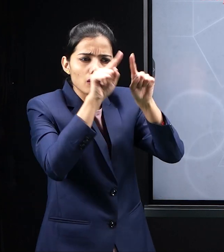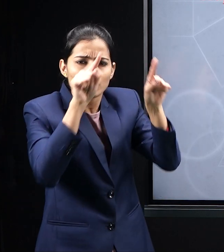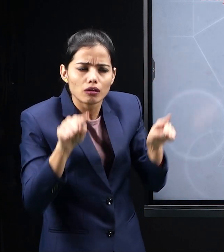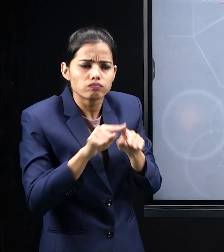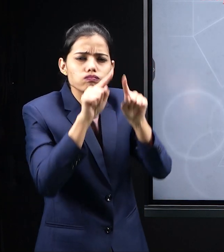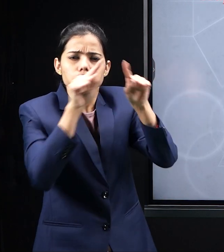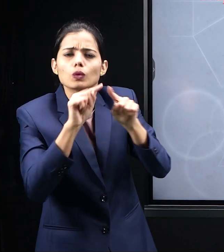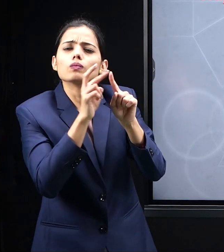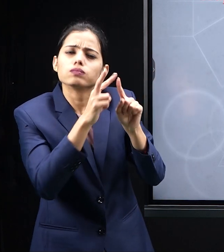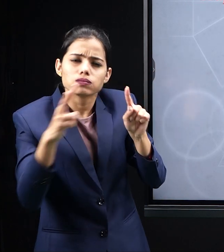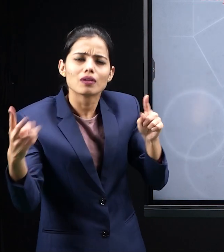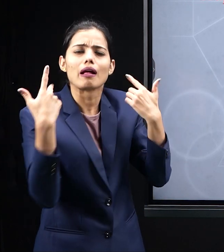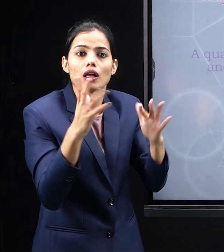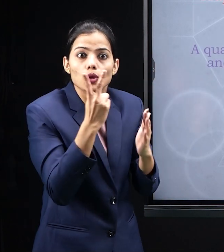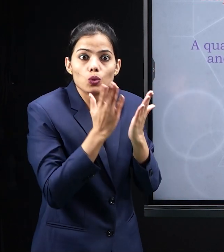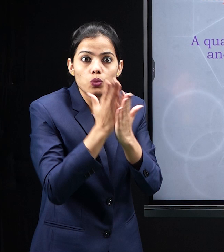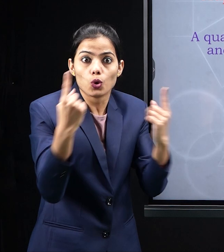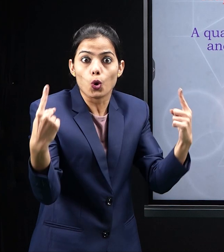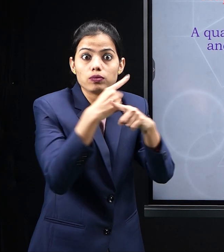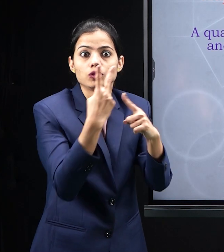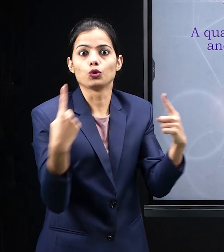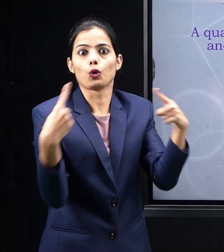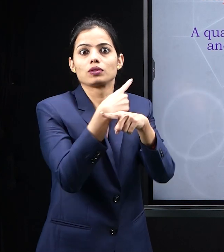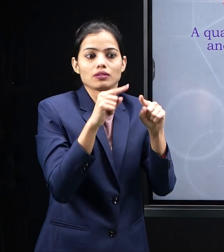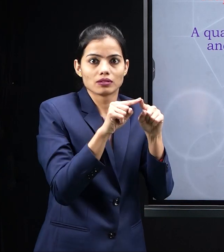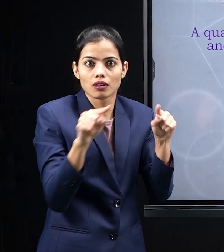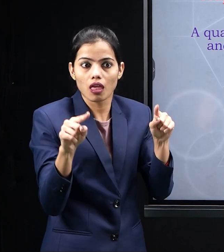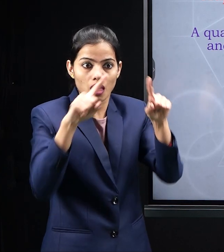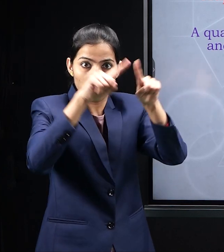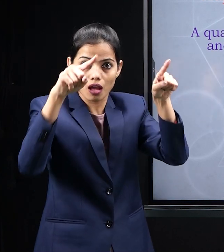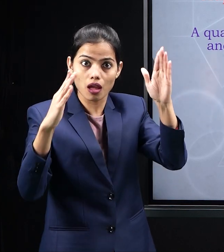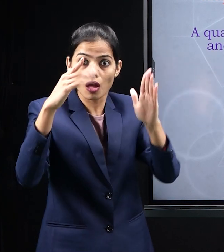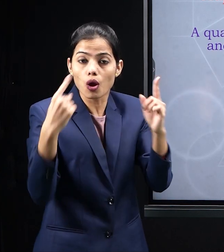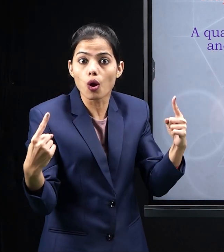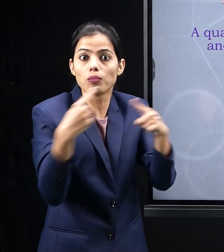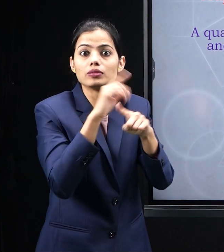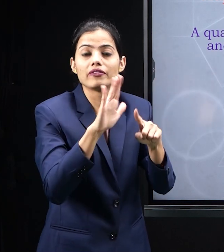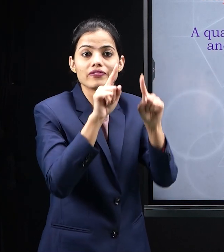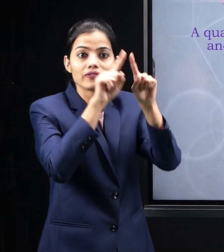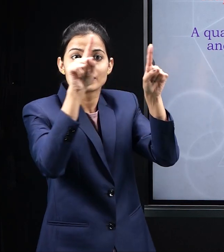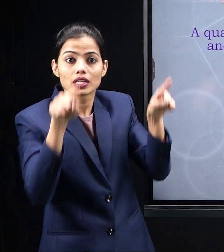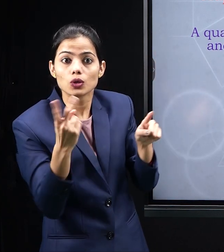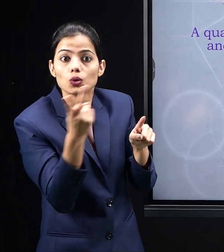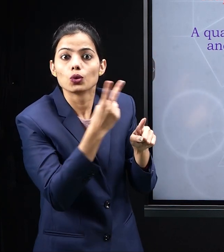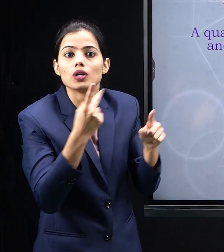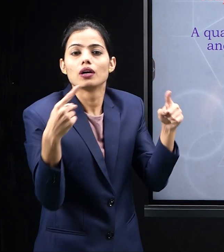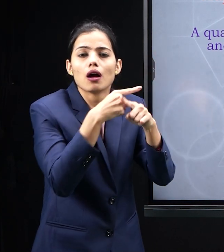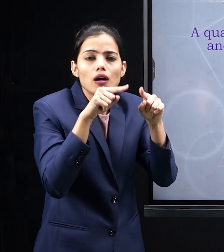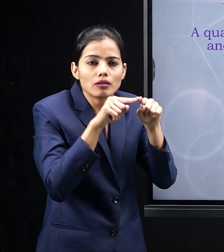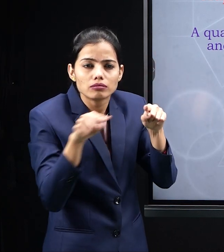A quadrilateral in which two opposite sides are parallel and two opposite sides are non-parallel is called a